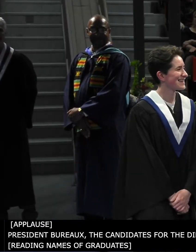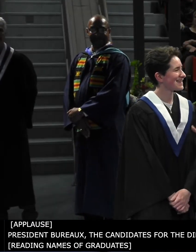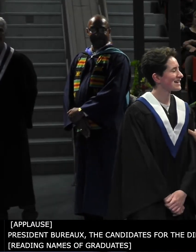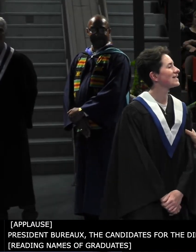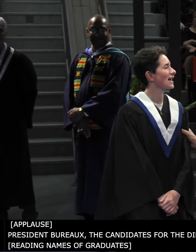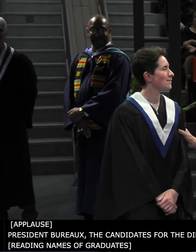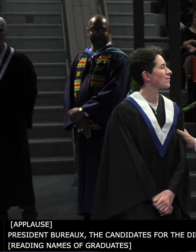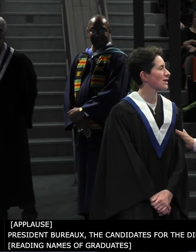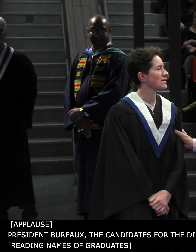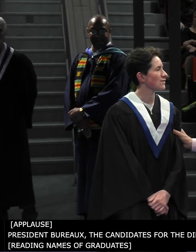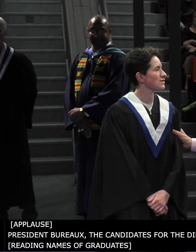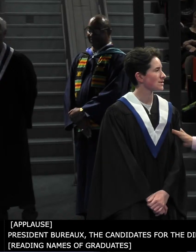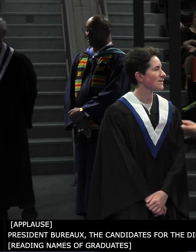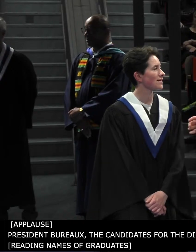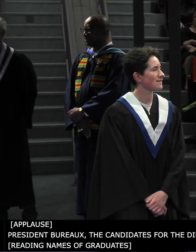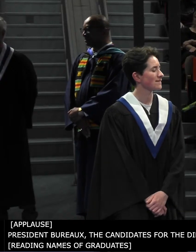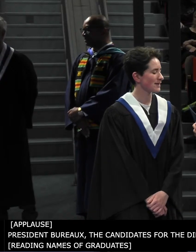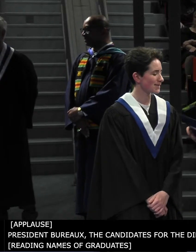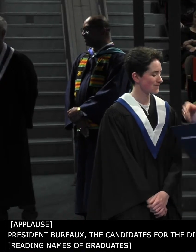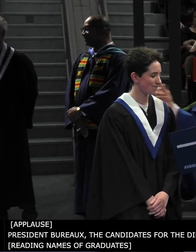You have to fix that later. You gotta weld it.